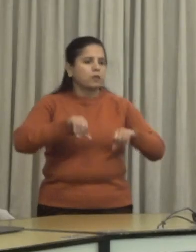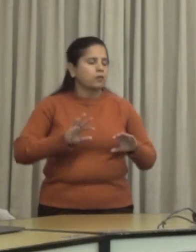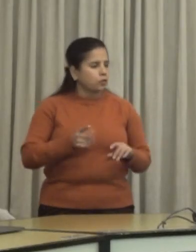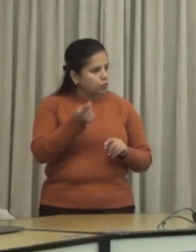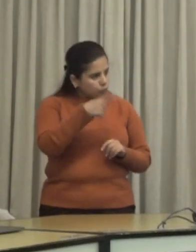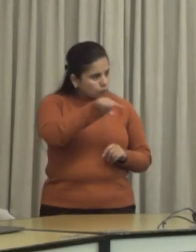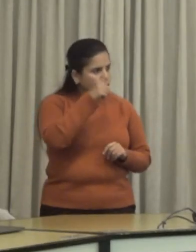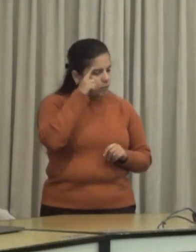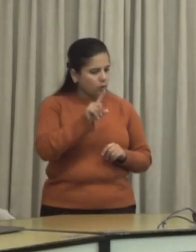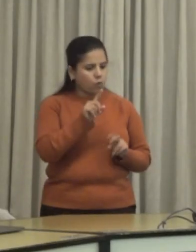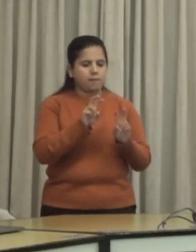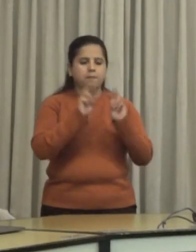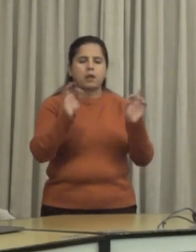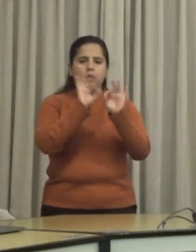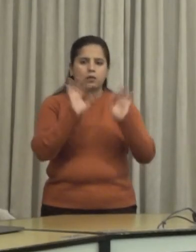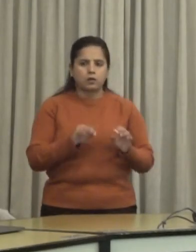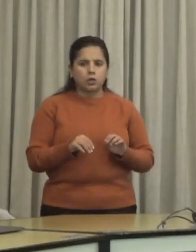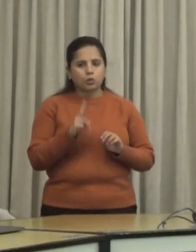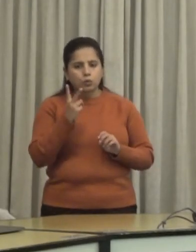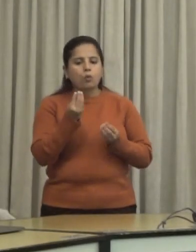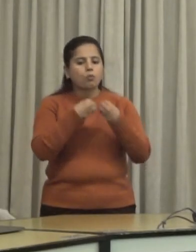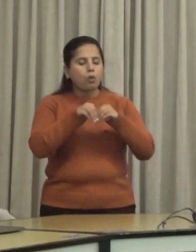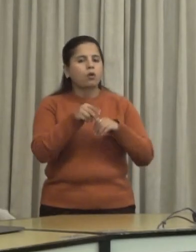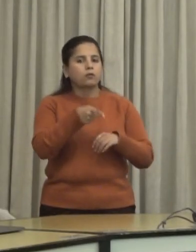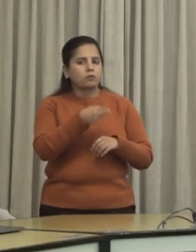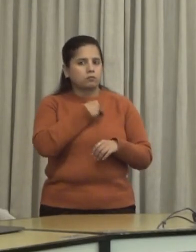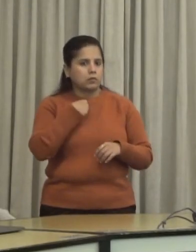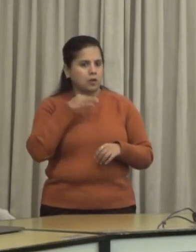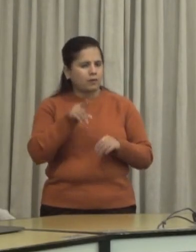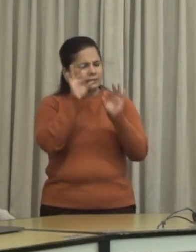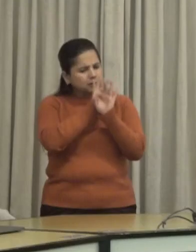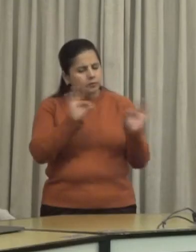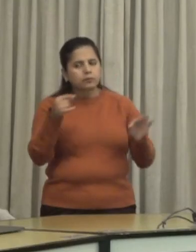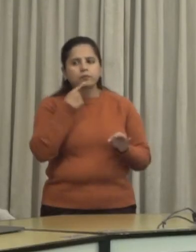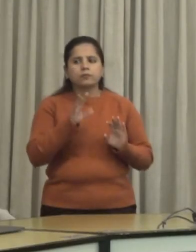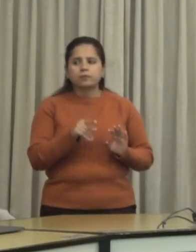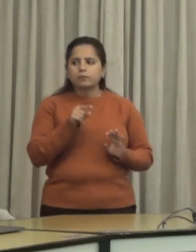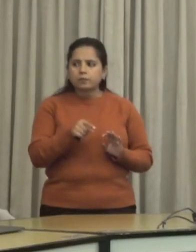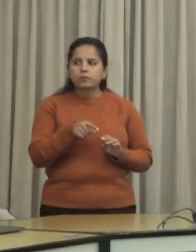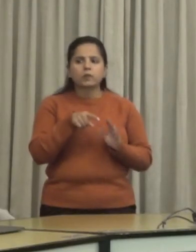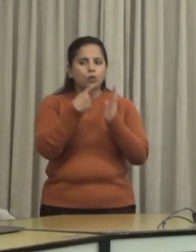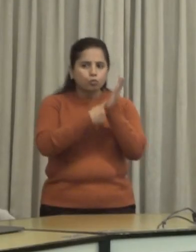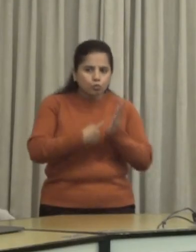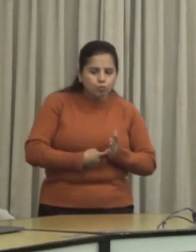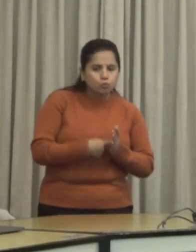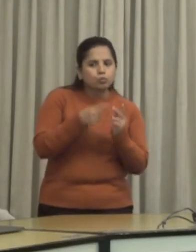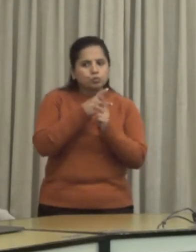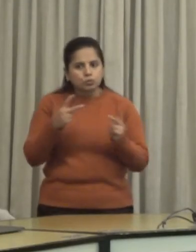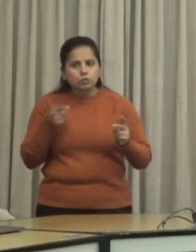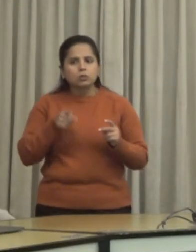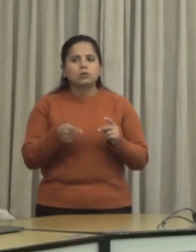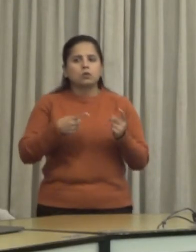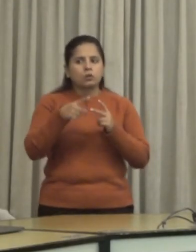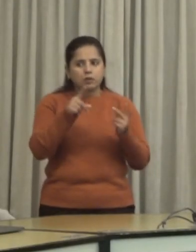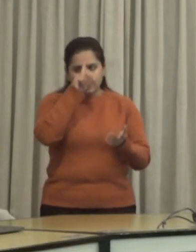must have only one panel and two or more physicians. If it is simplified, to keep the principle of